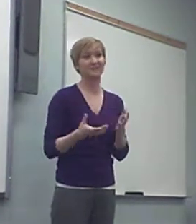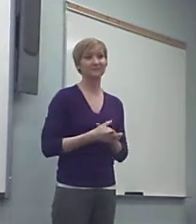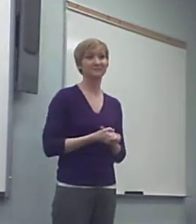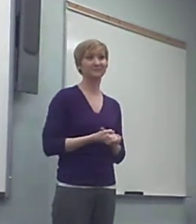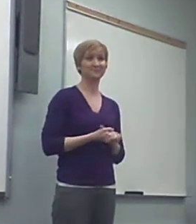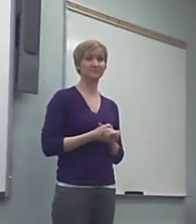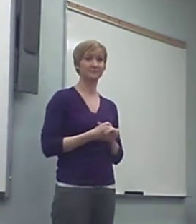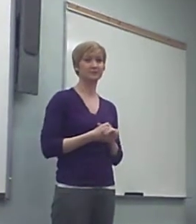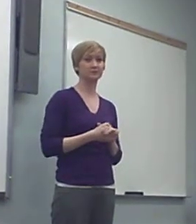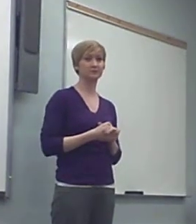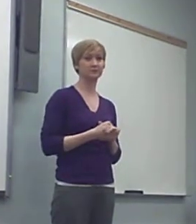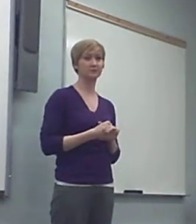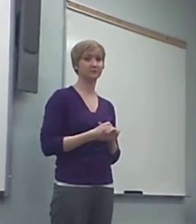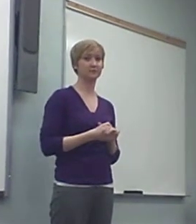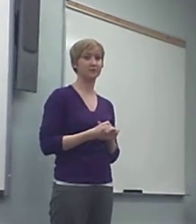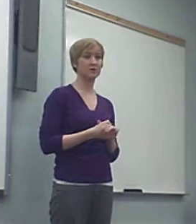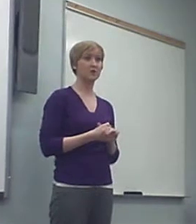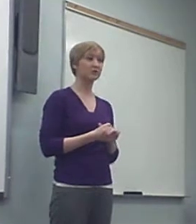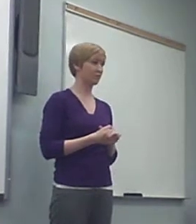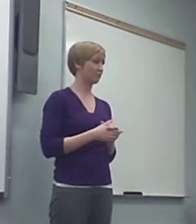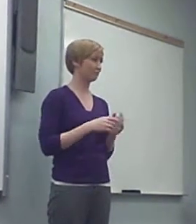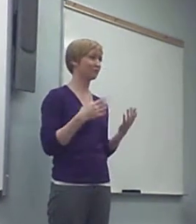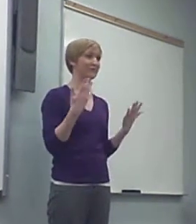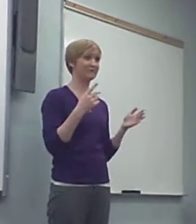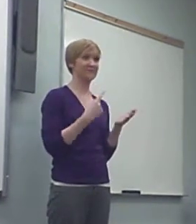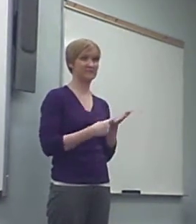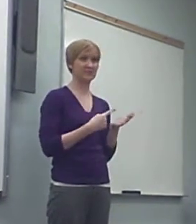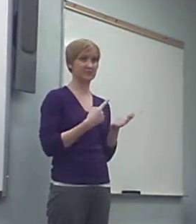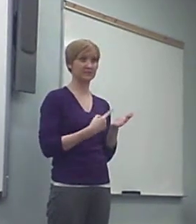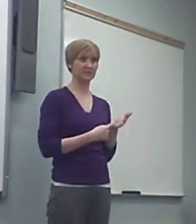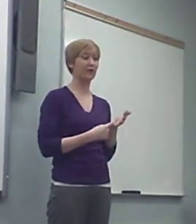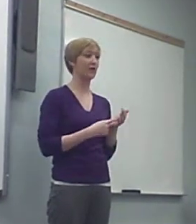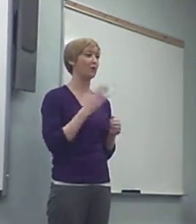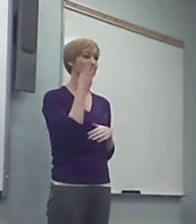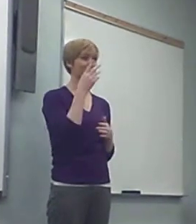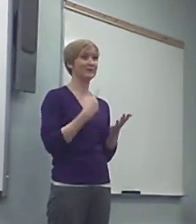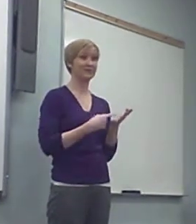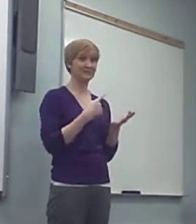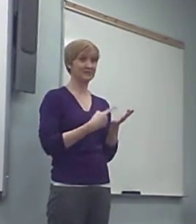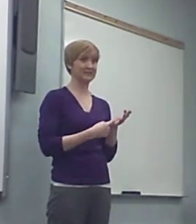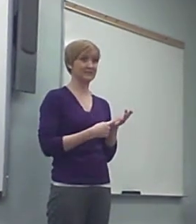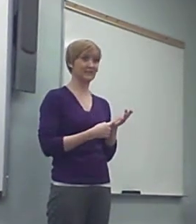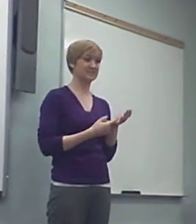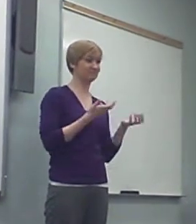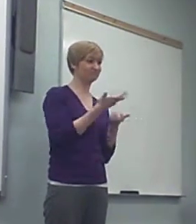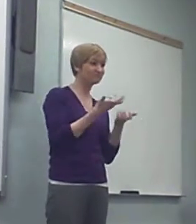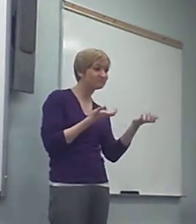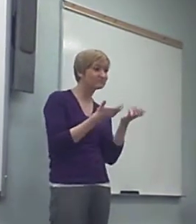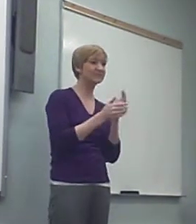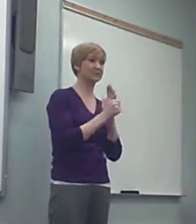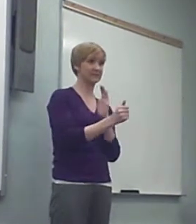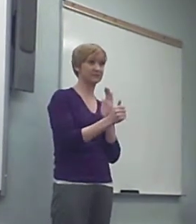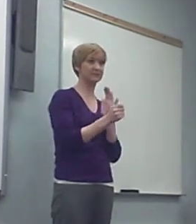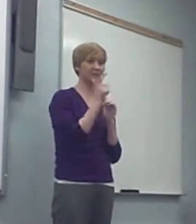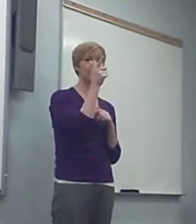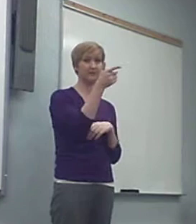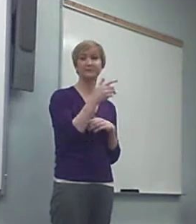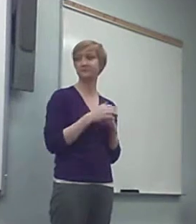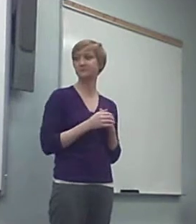it's difficult, so those soft skills that we'll talk about in a little bit will help you. Interpreting community. There's lots of interpreters